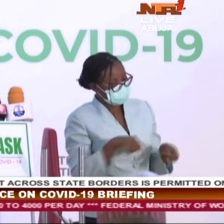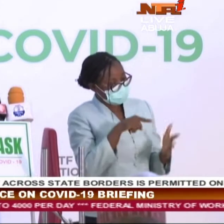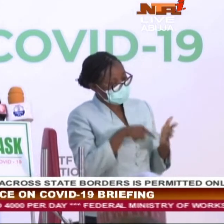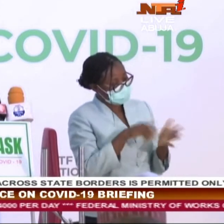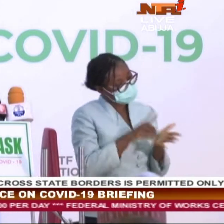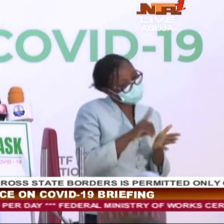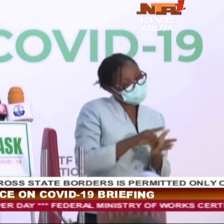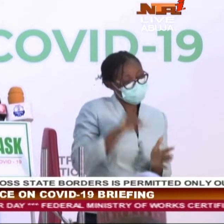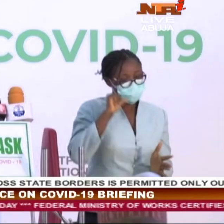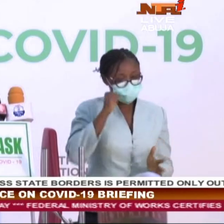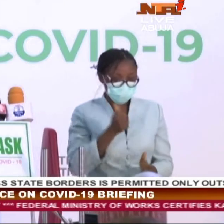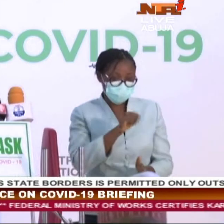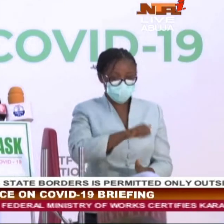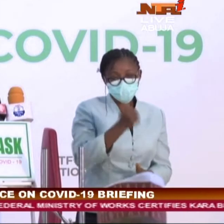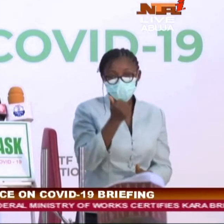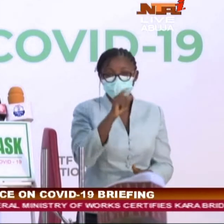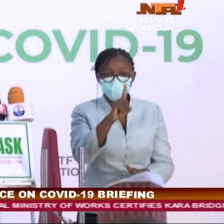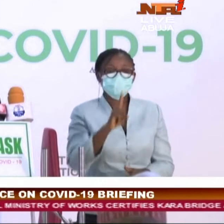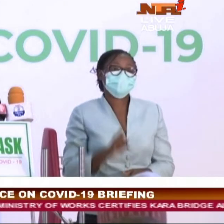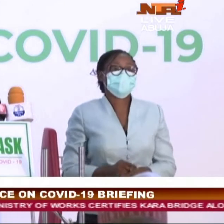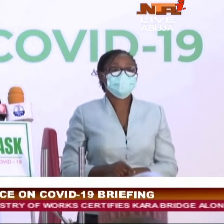is a different one.